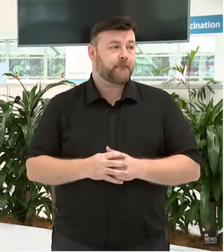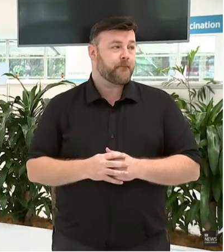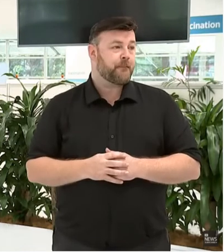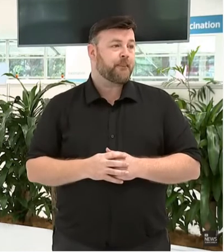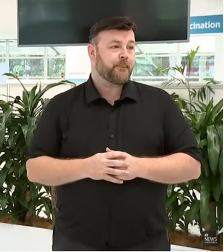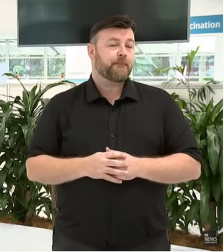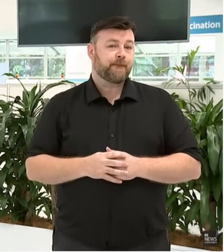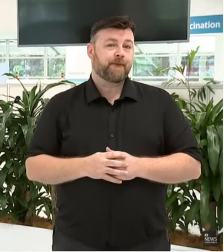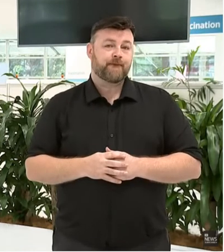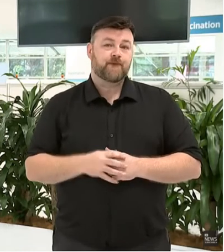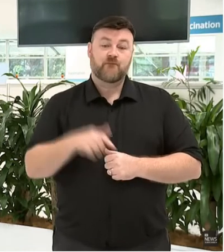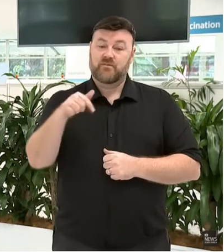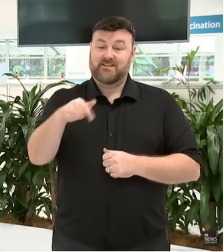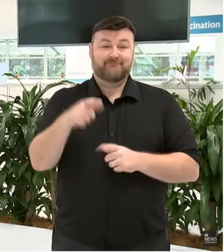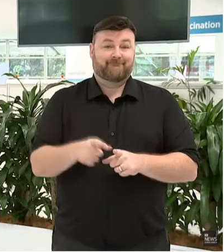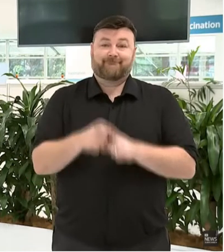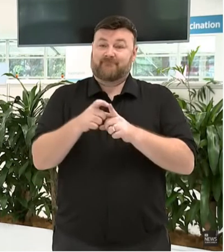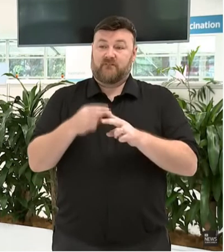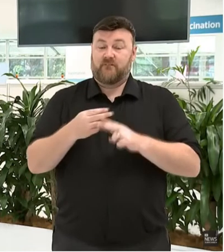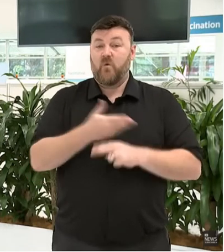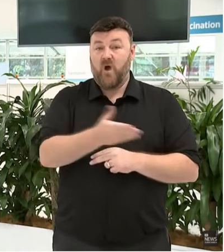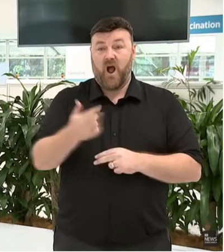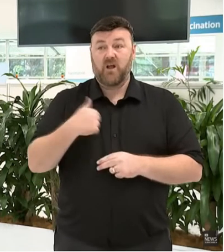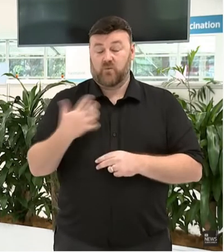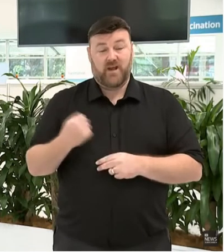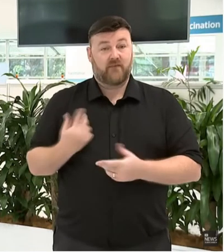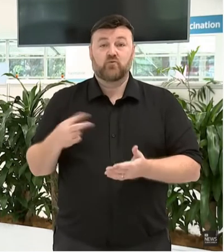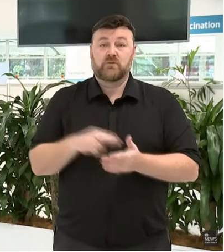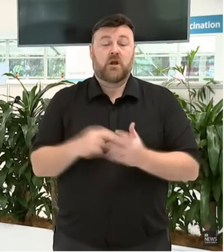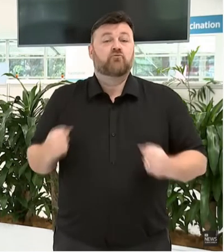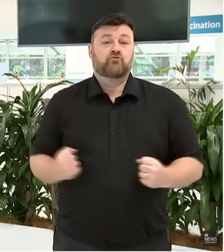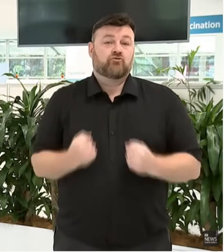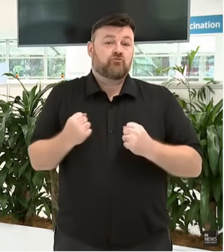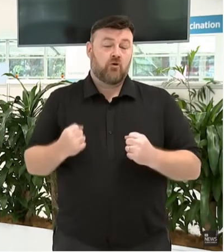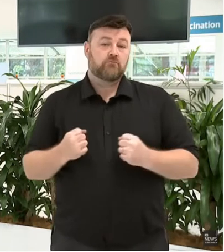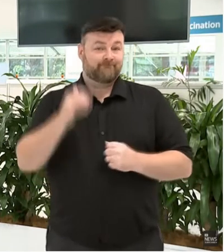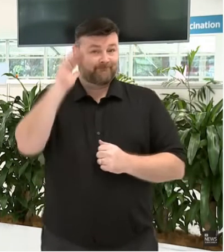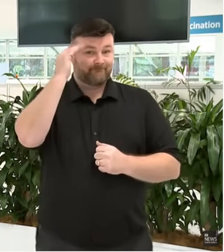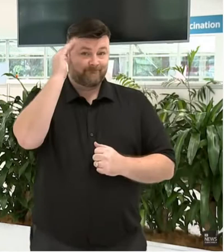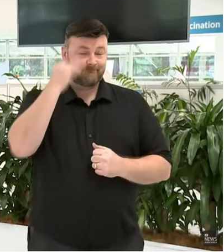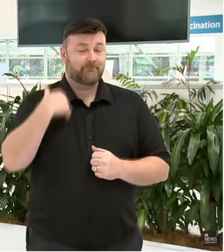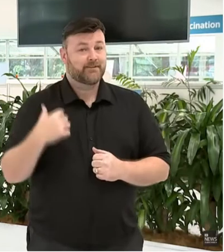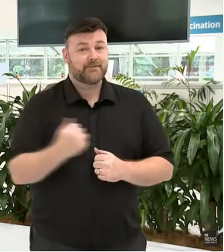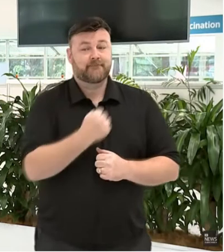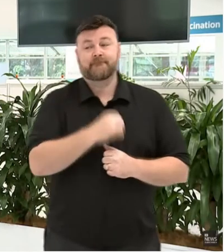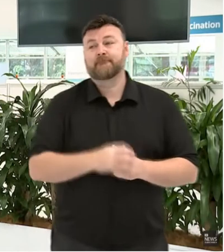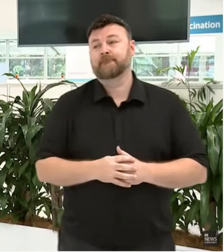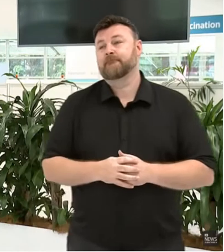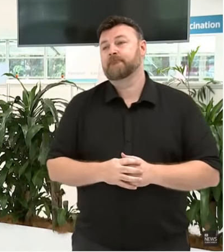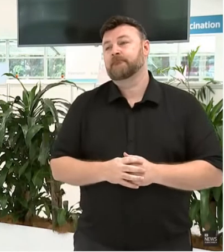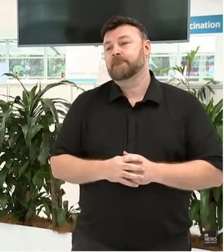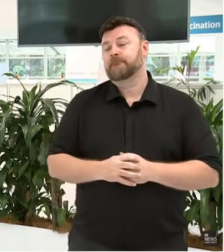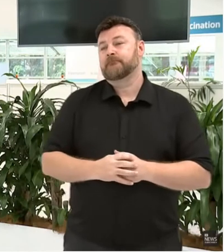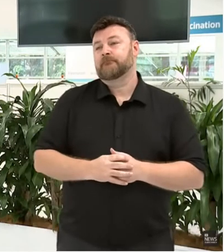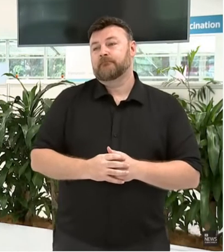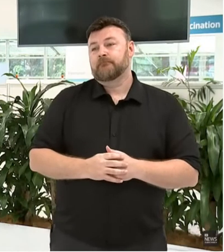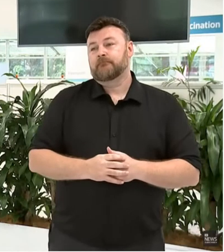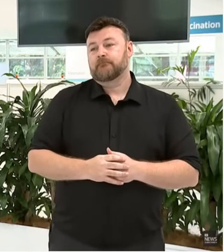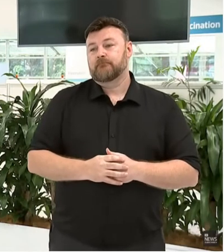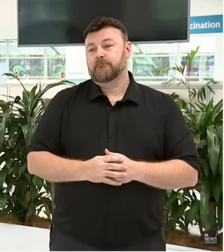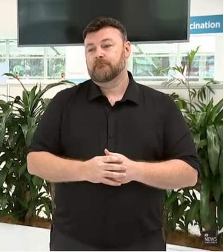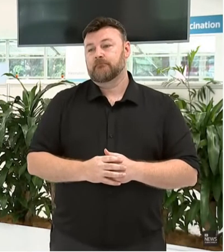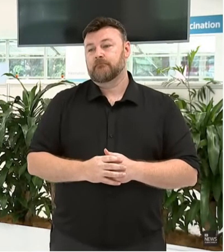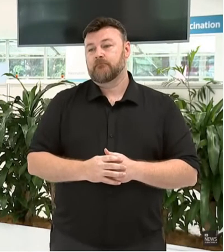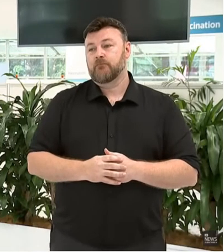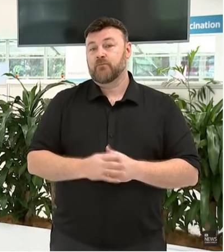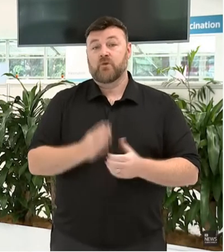But this is the challenge we must face up to and stand strong, and we will. But we have always balanced